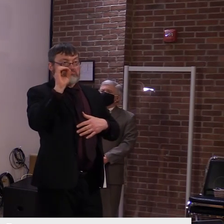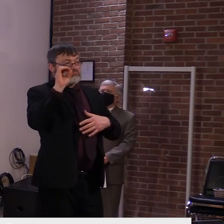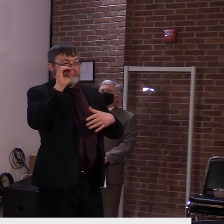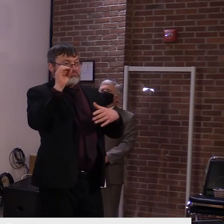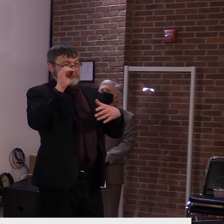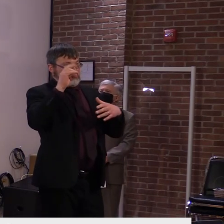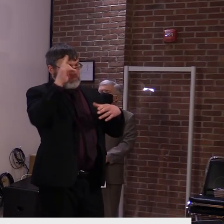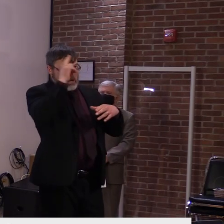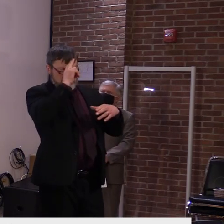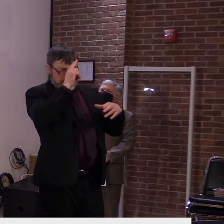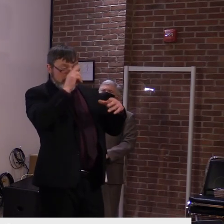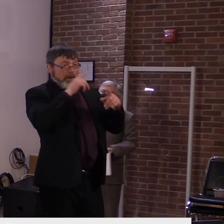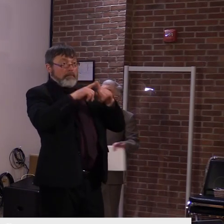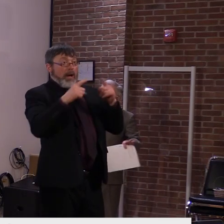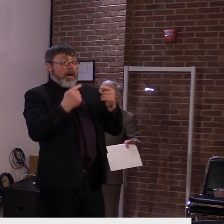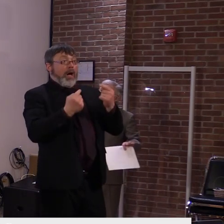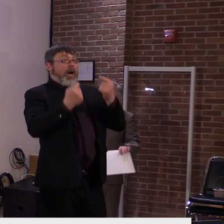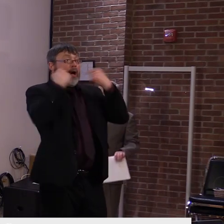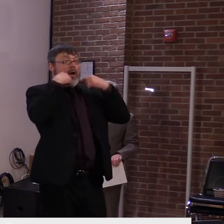Thank you.